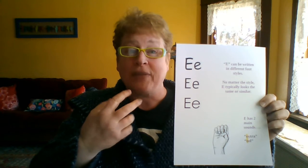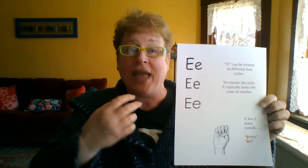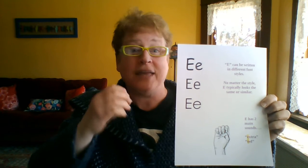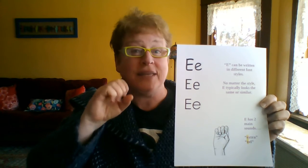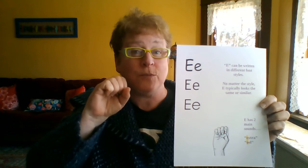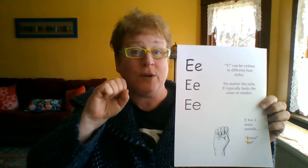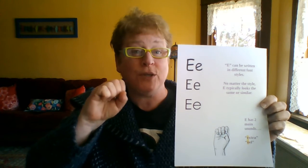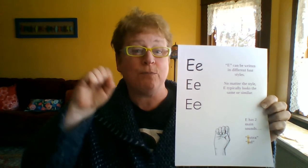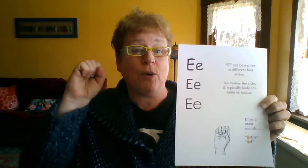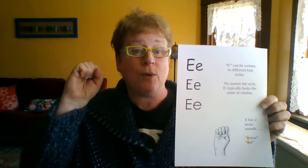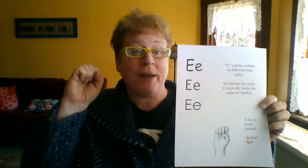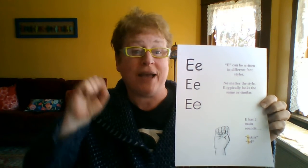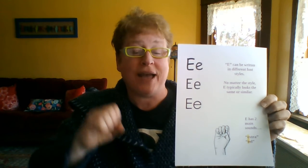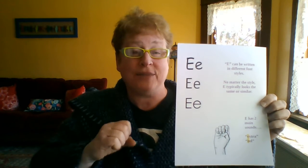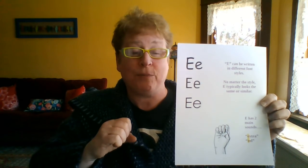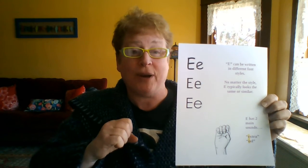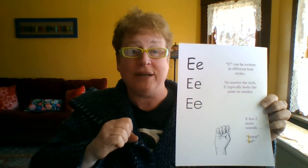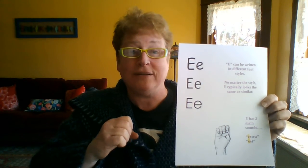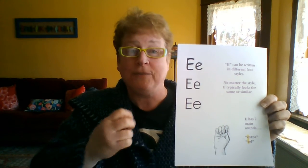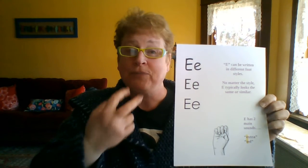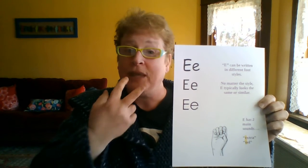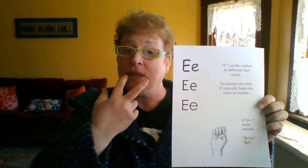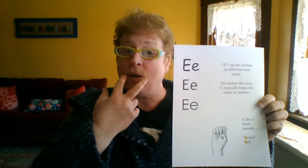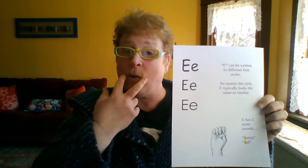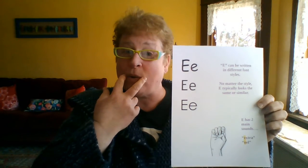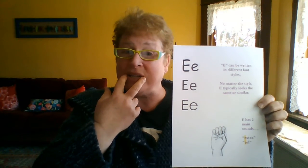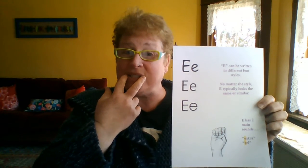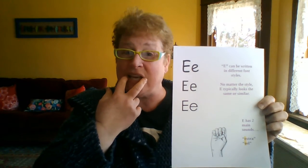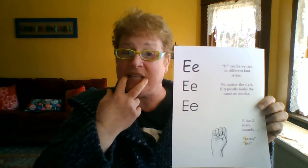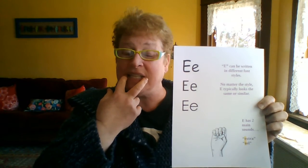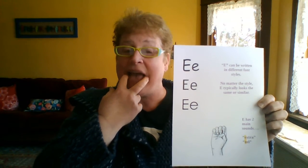And then when you pull back on the bridle, the horse says,